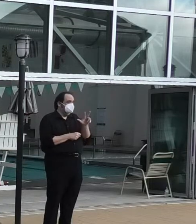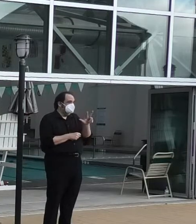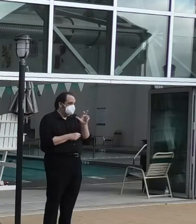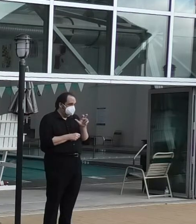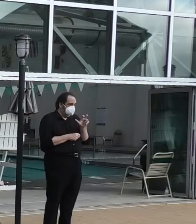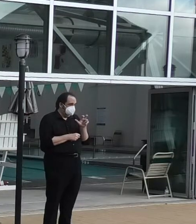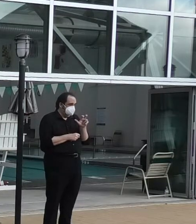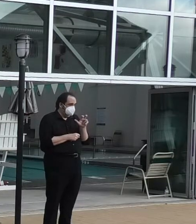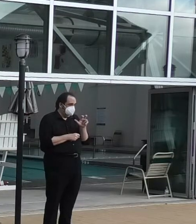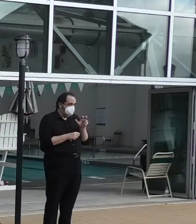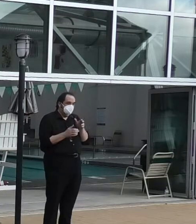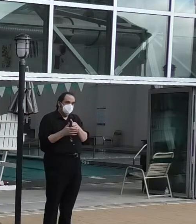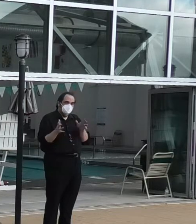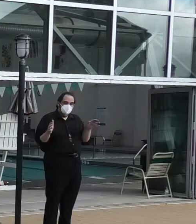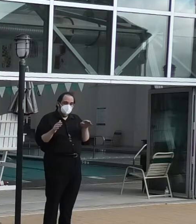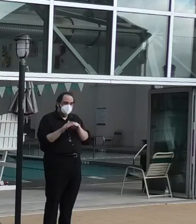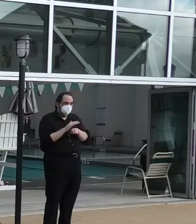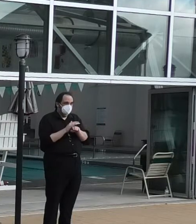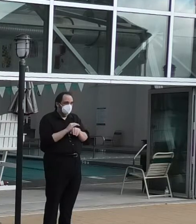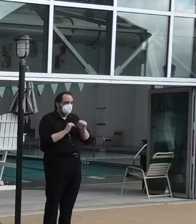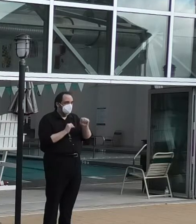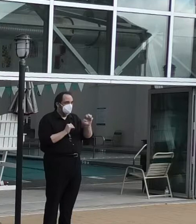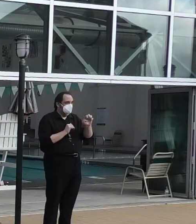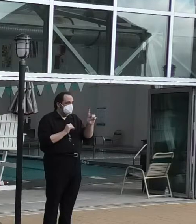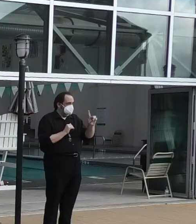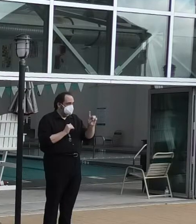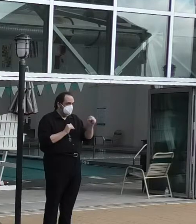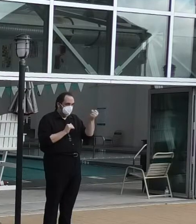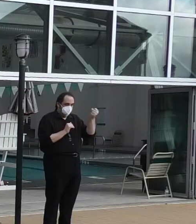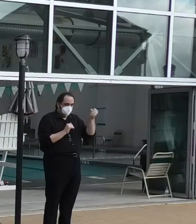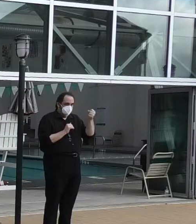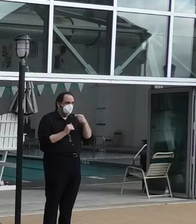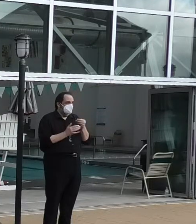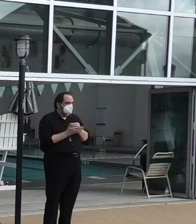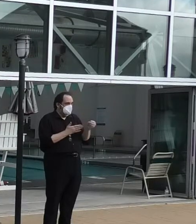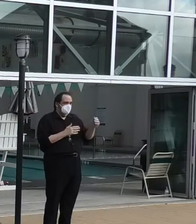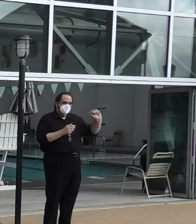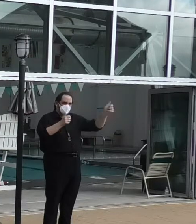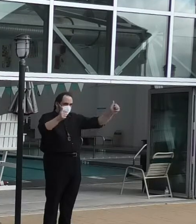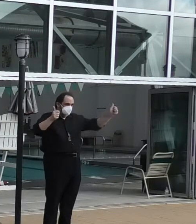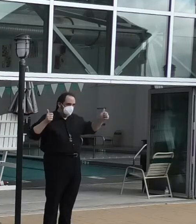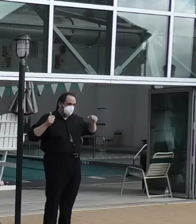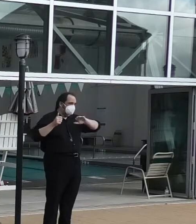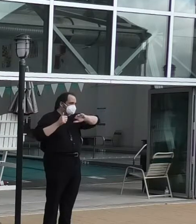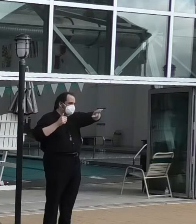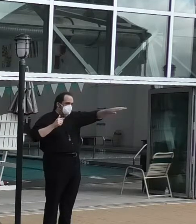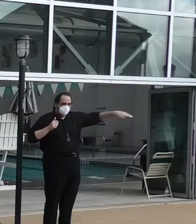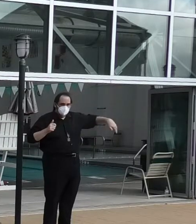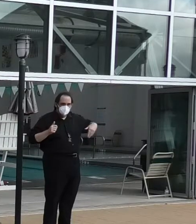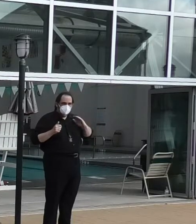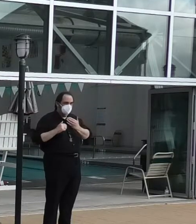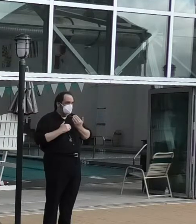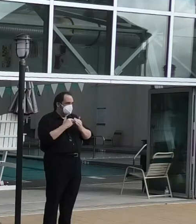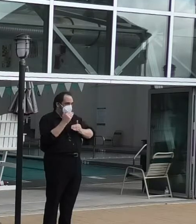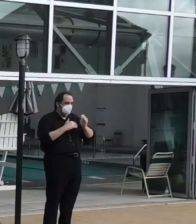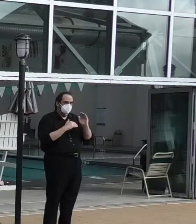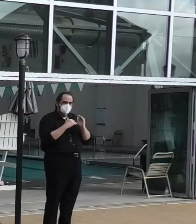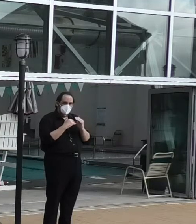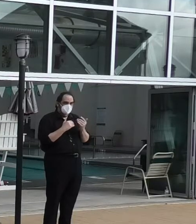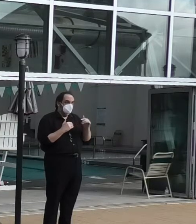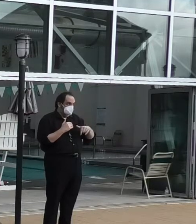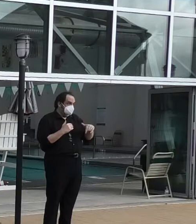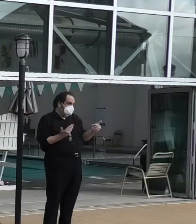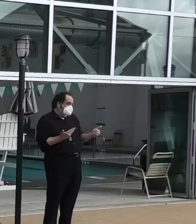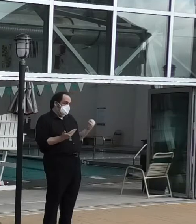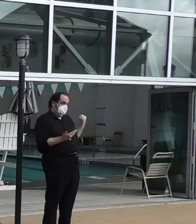300 publicly accessible AEDs that have been purchased and placed throughout county buildings and facilities, such as the Roger